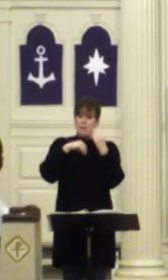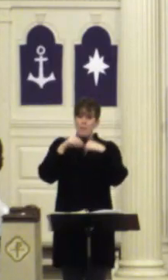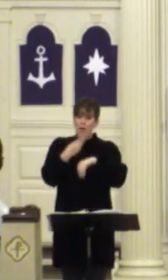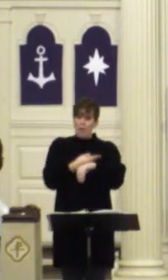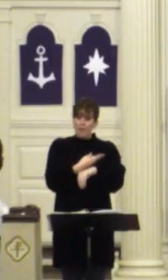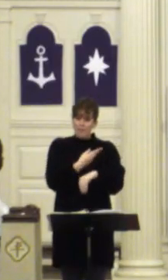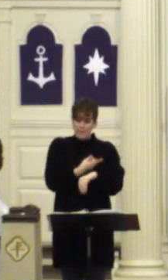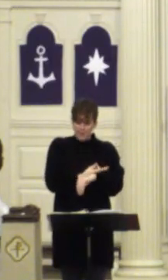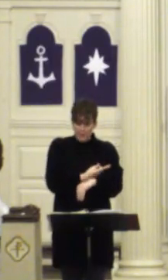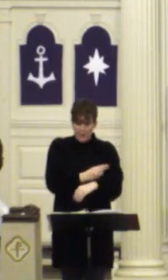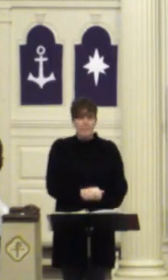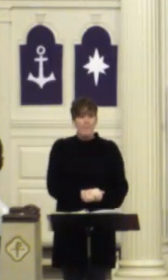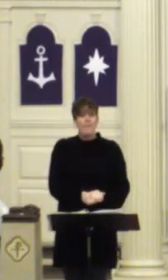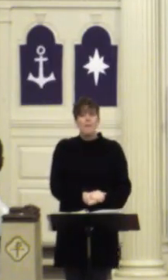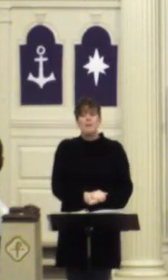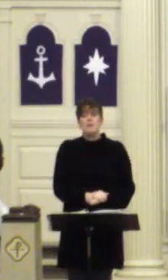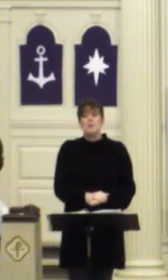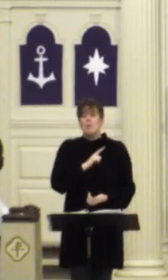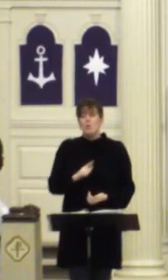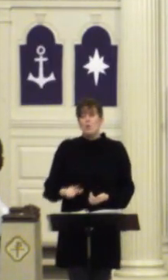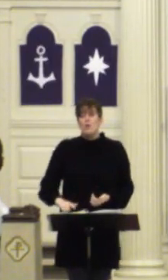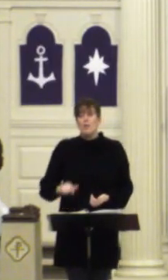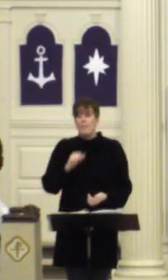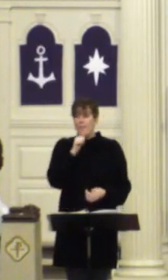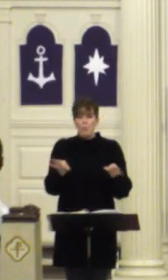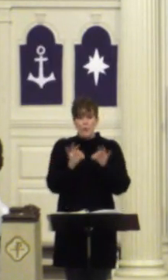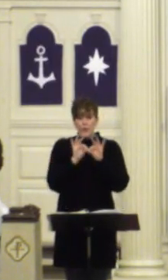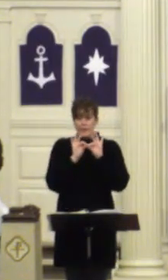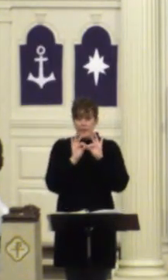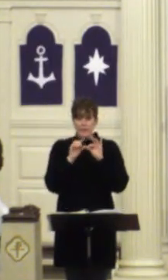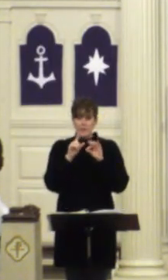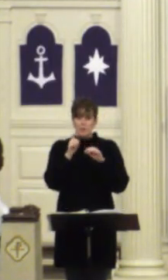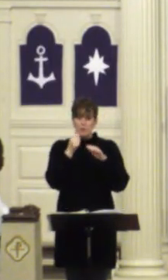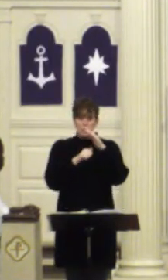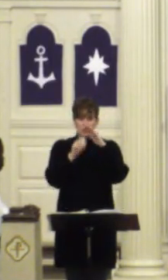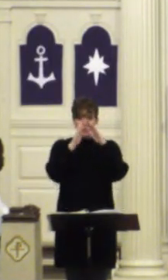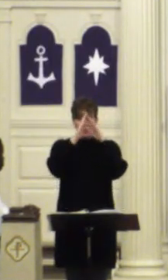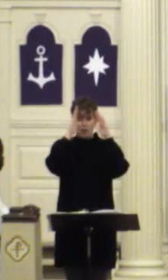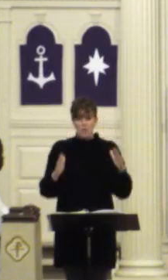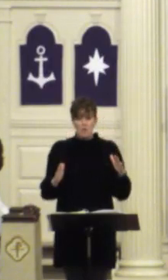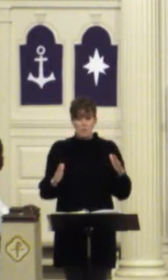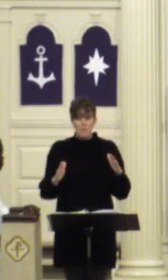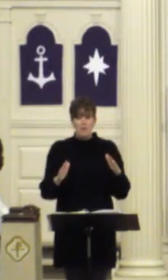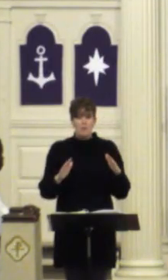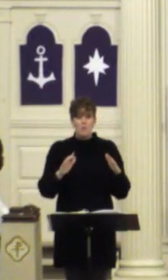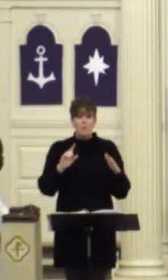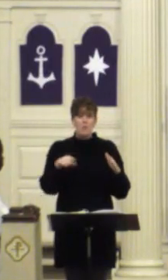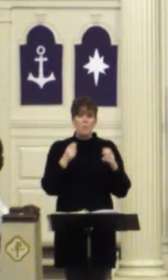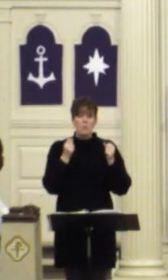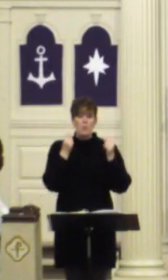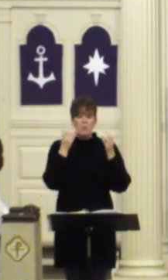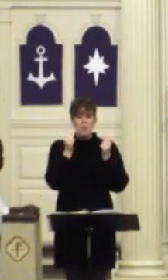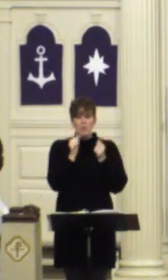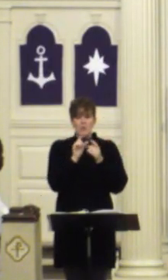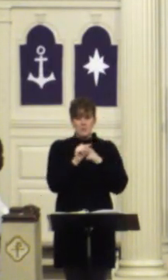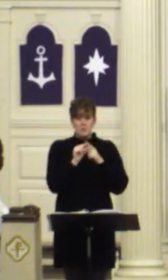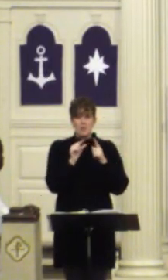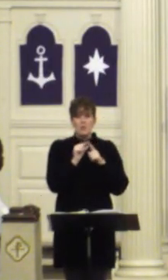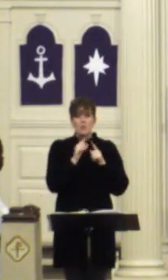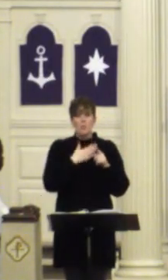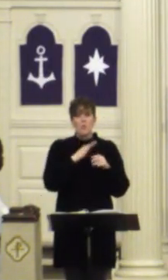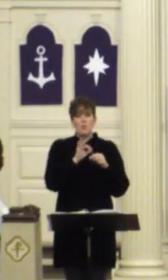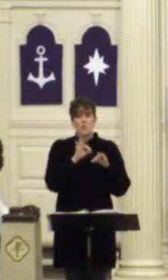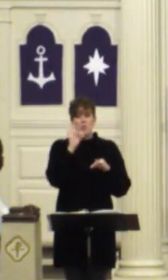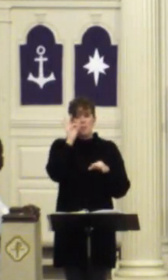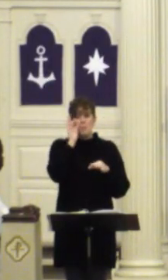supper of the Lamb. Lord, I am not worthy that you should enter under my roof, but only say